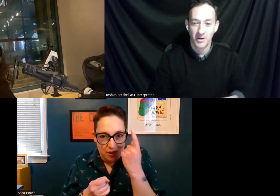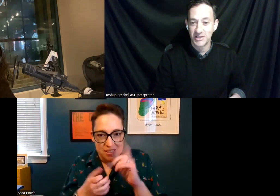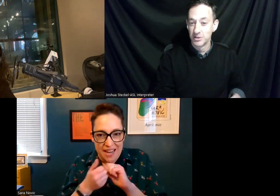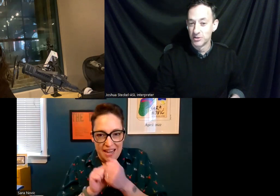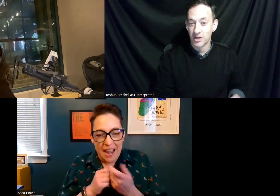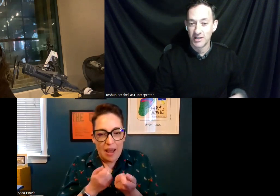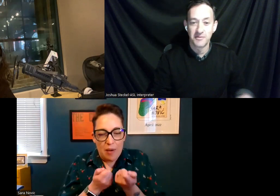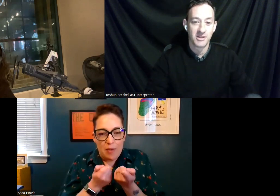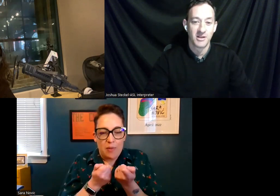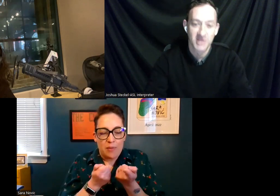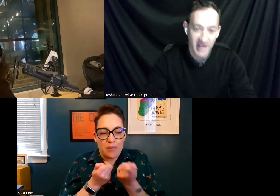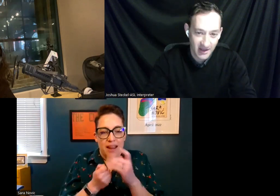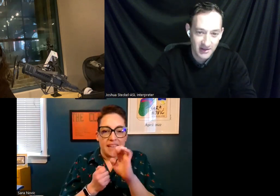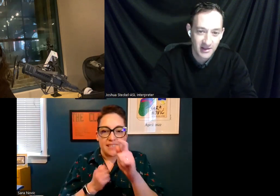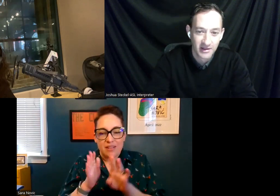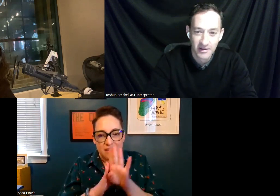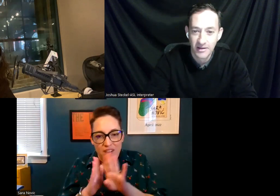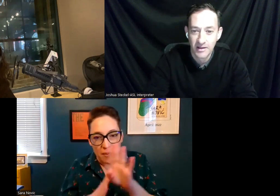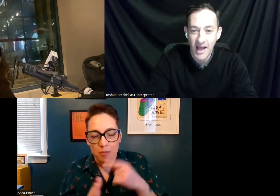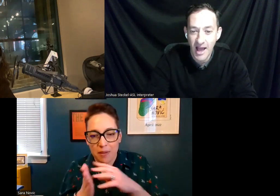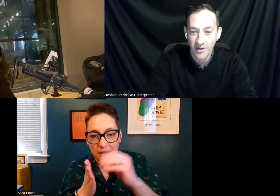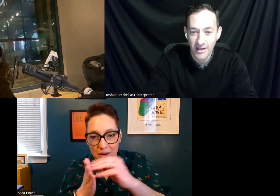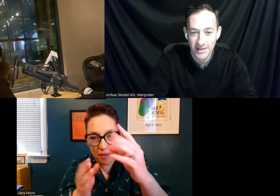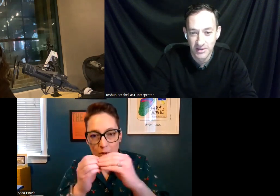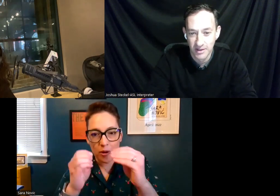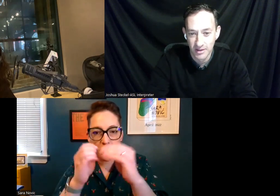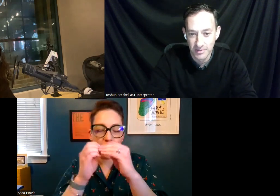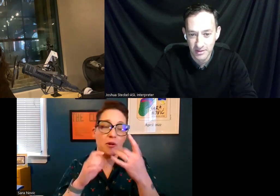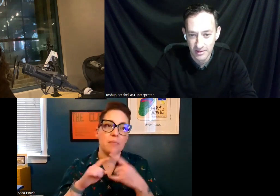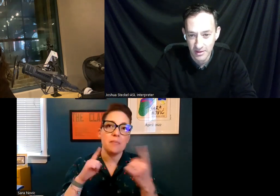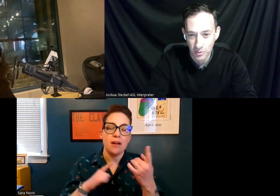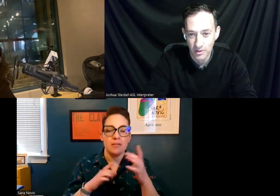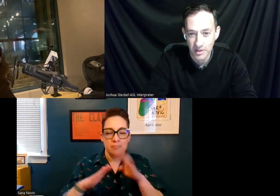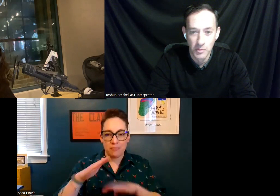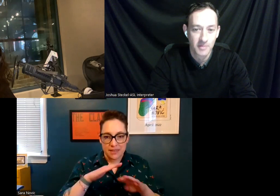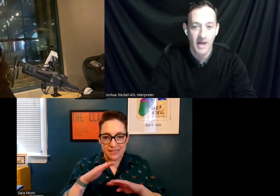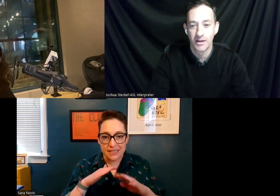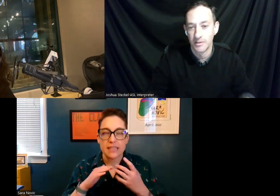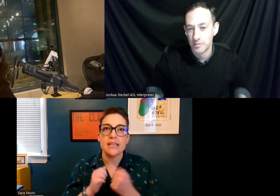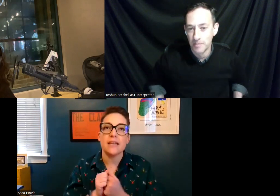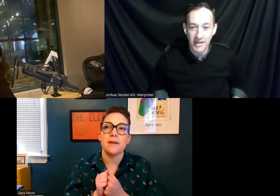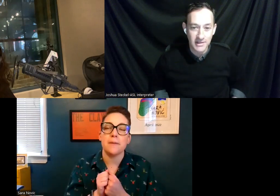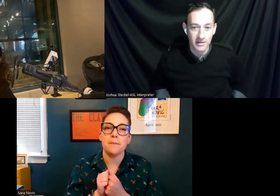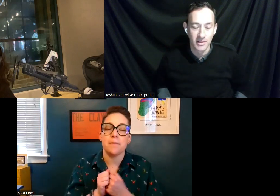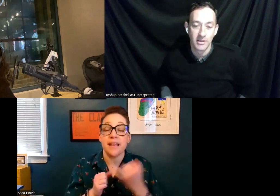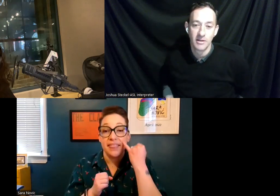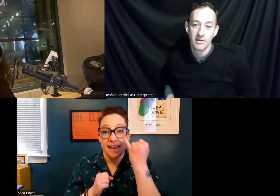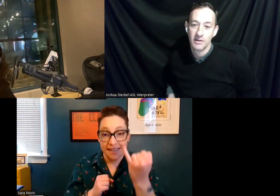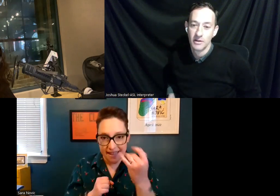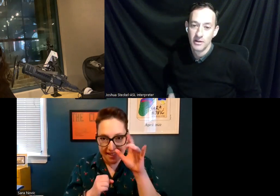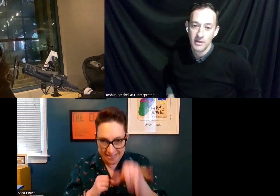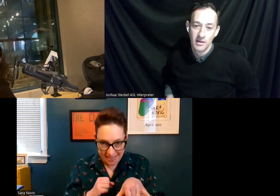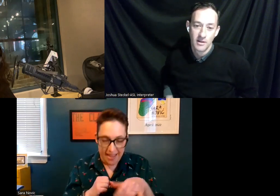we are still trying to fully understand how ASL developed. We're learning more about it. But basically,